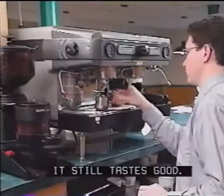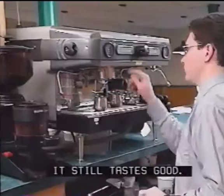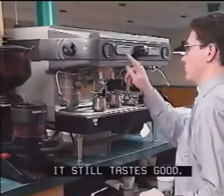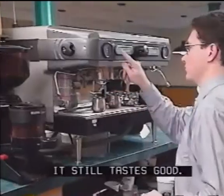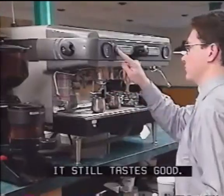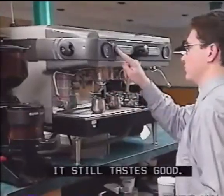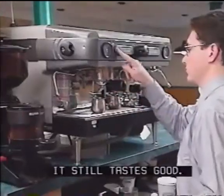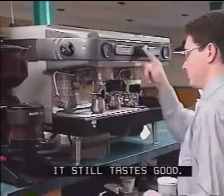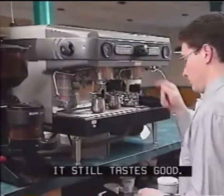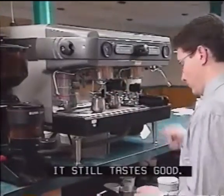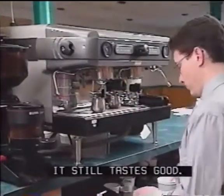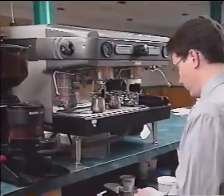tastes good.